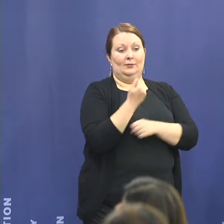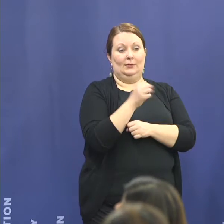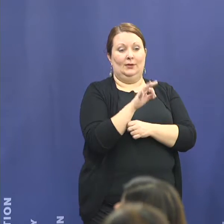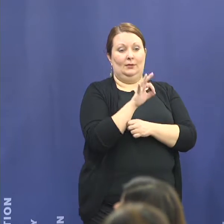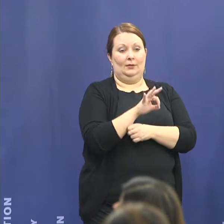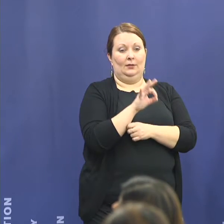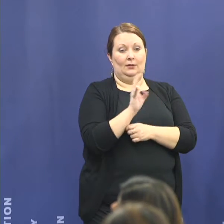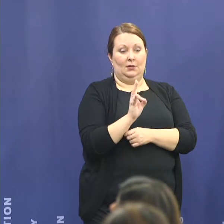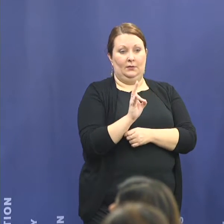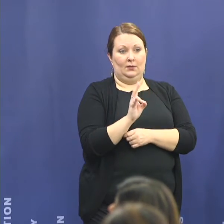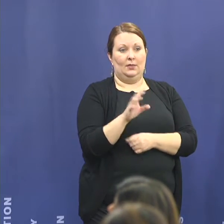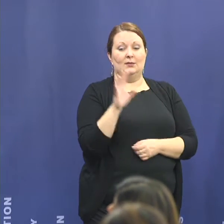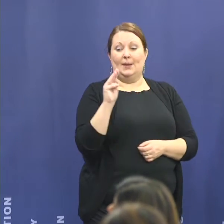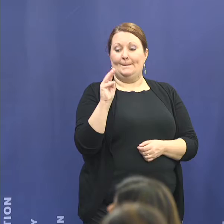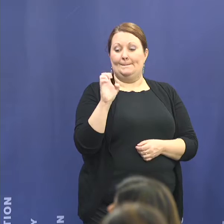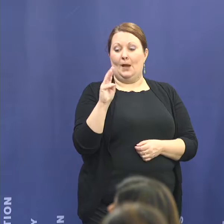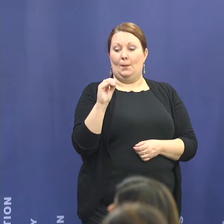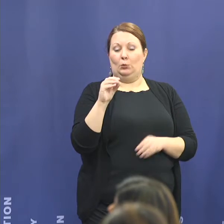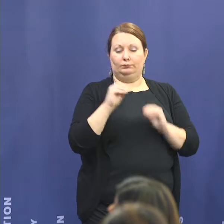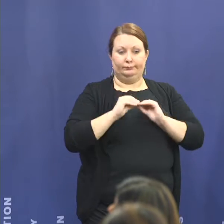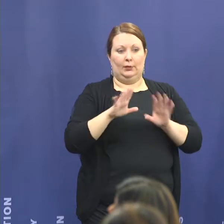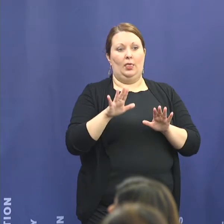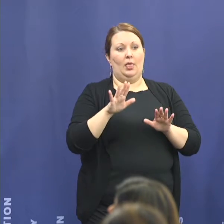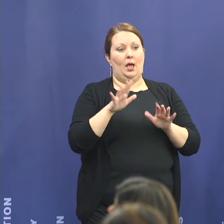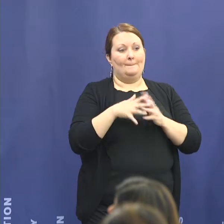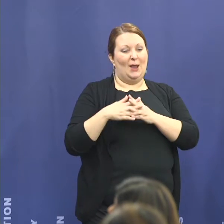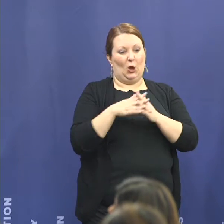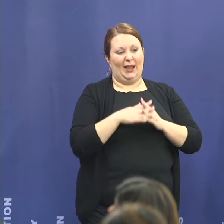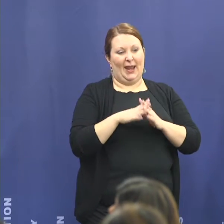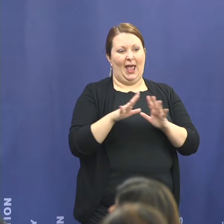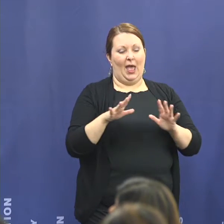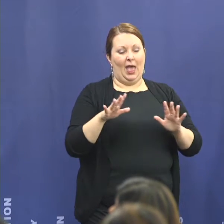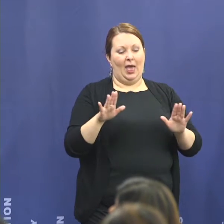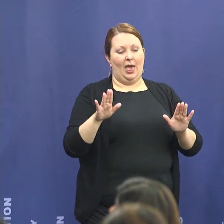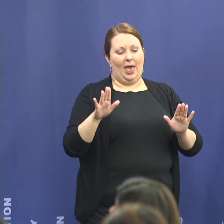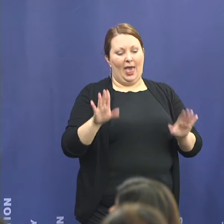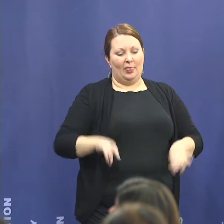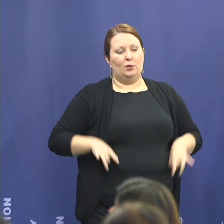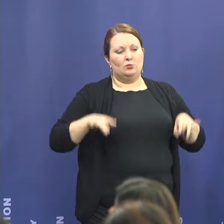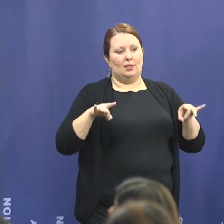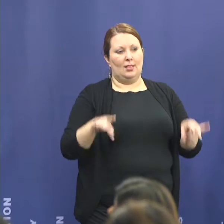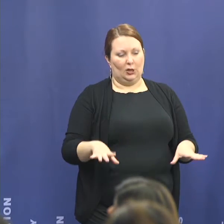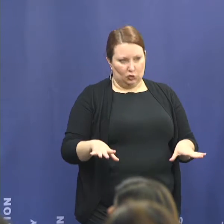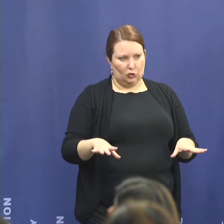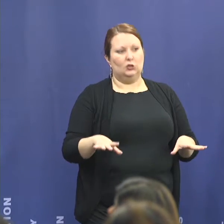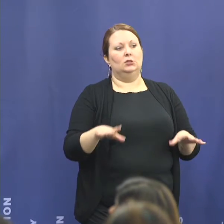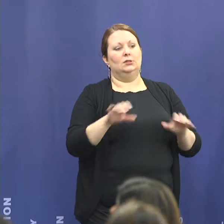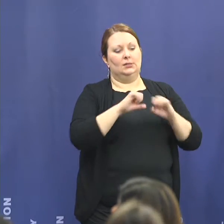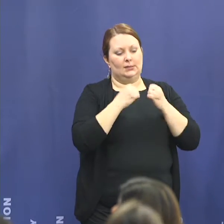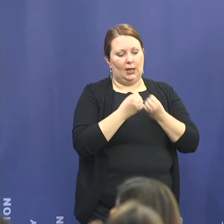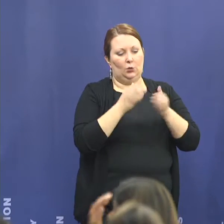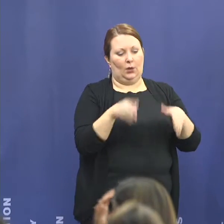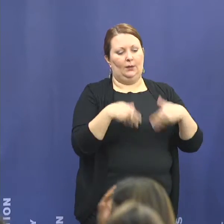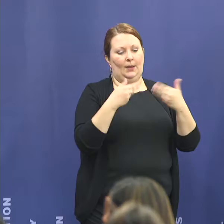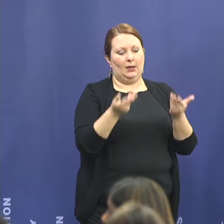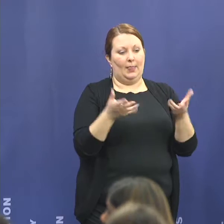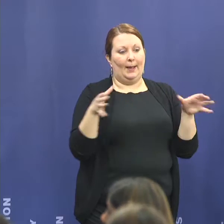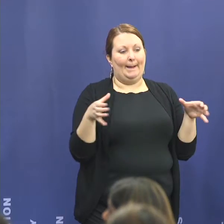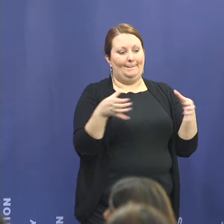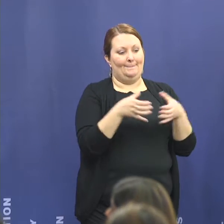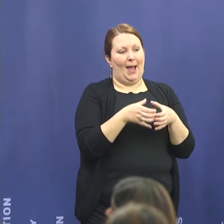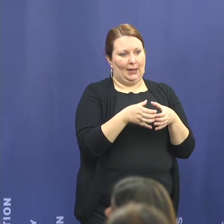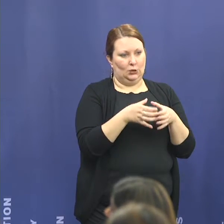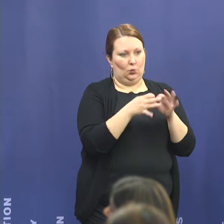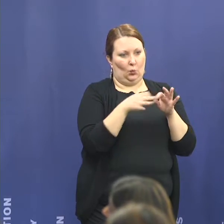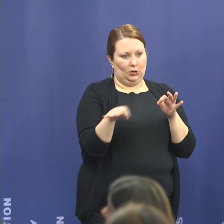1997, there was a memo that the American Anthropological Association sent to the Office of Management and Budget recommending the combined